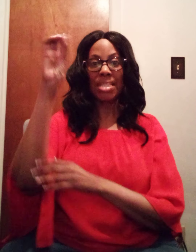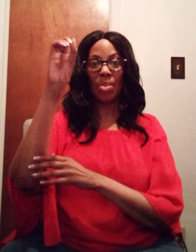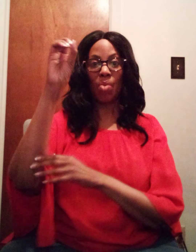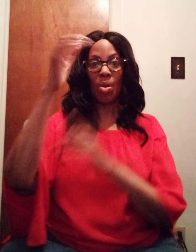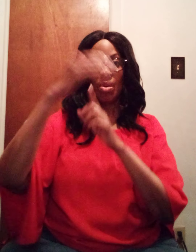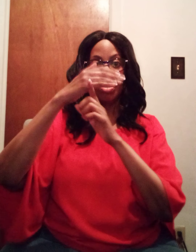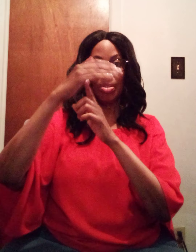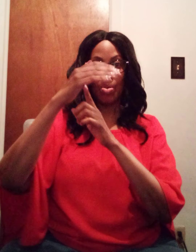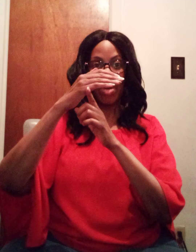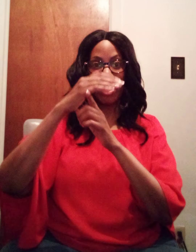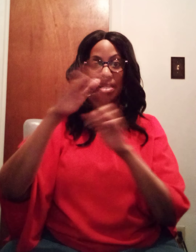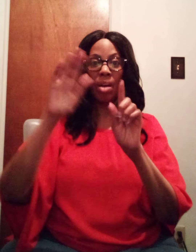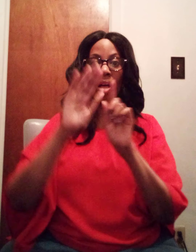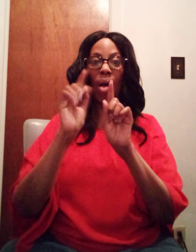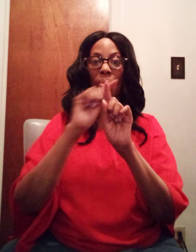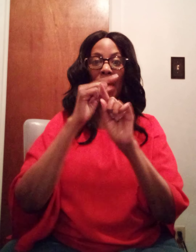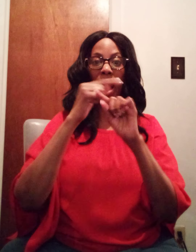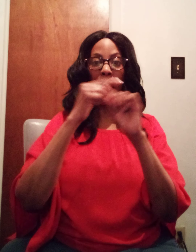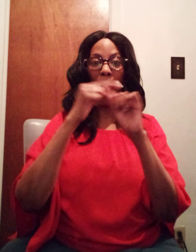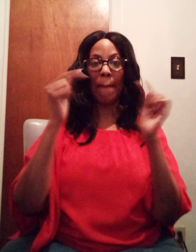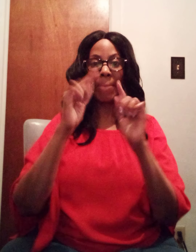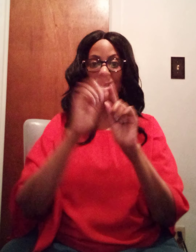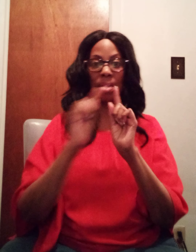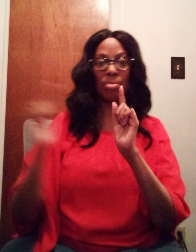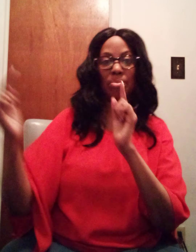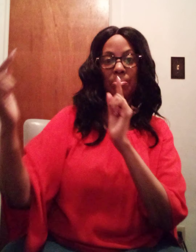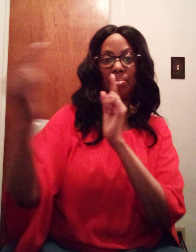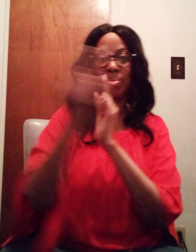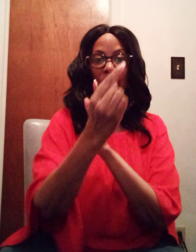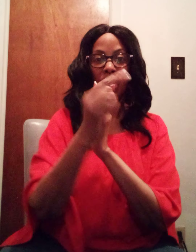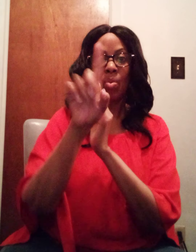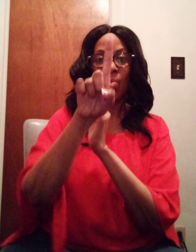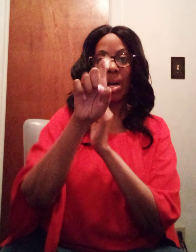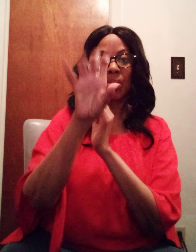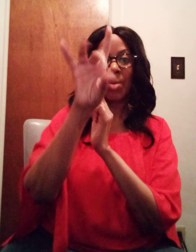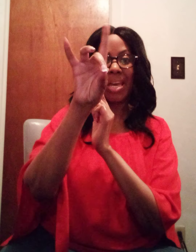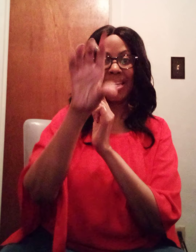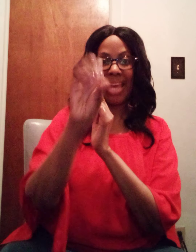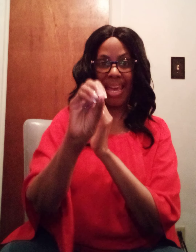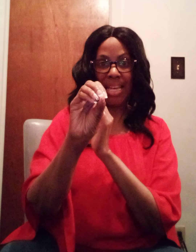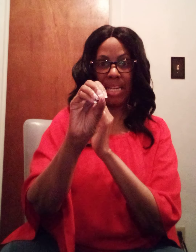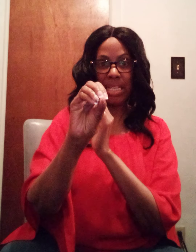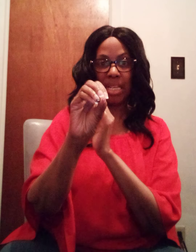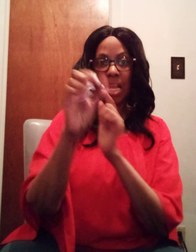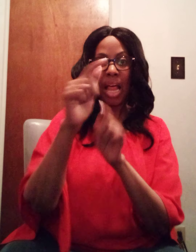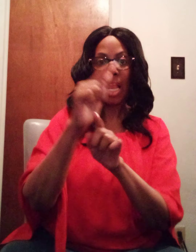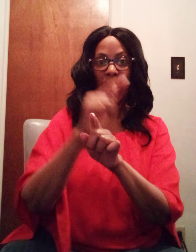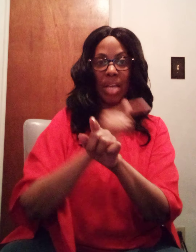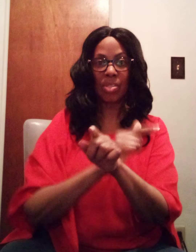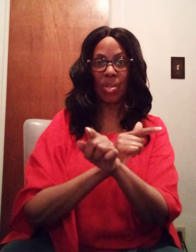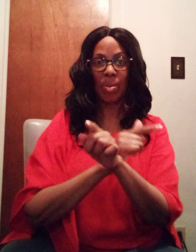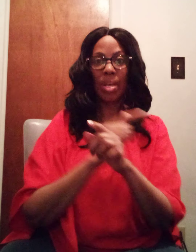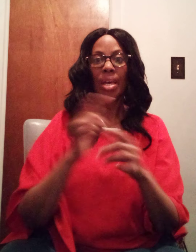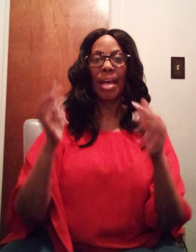is 180 degrees longitude. Then all of that space is filled in with more lines of